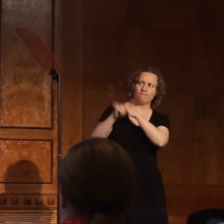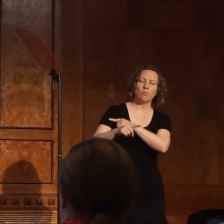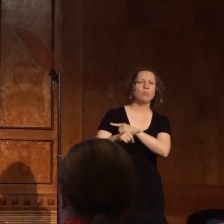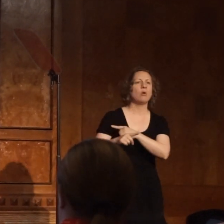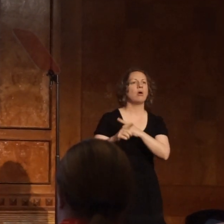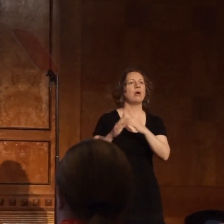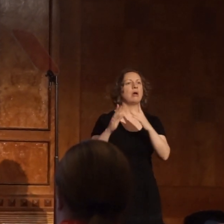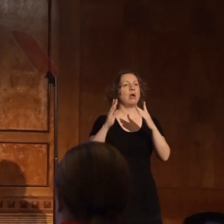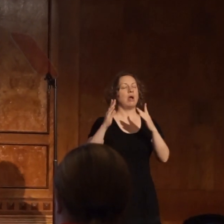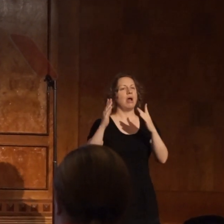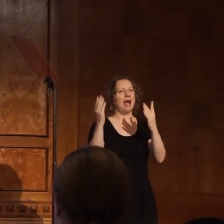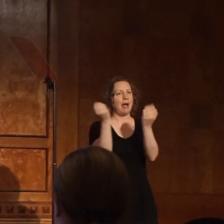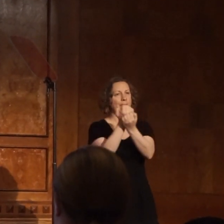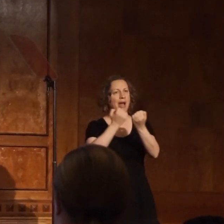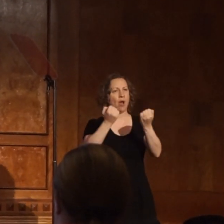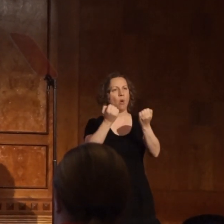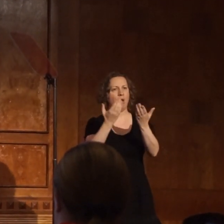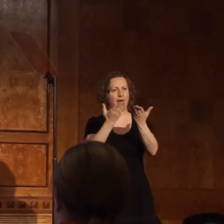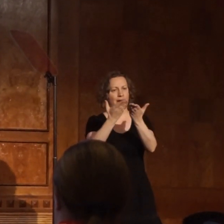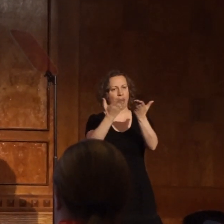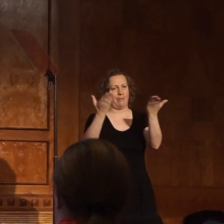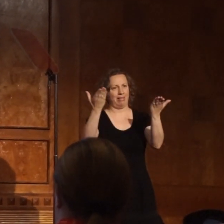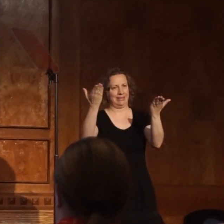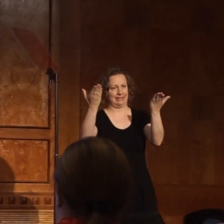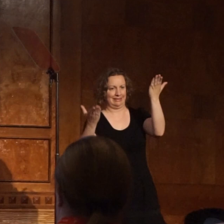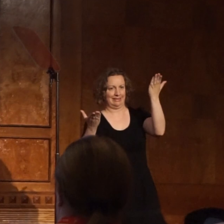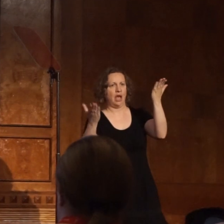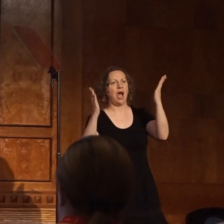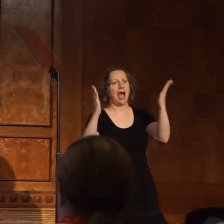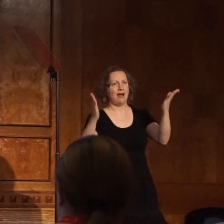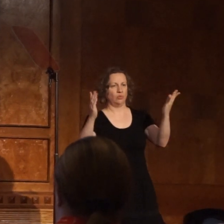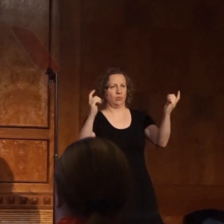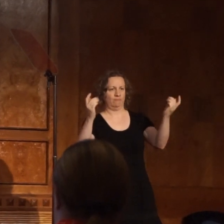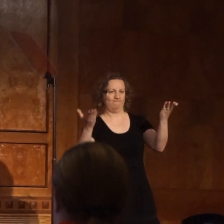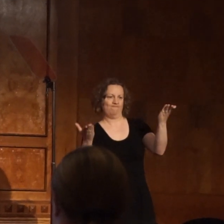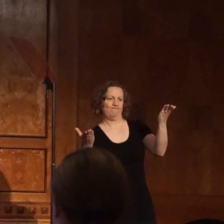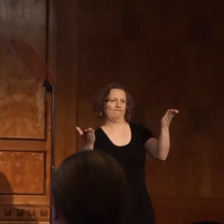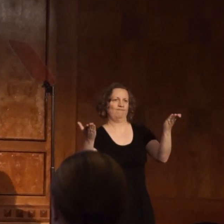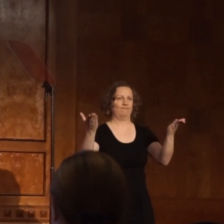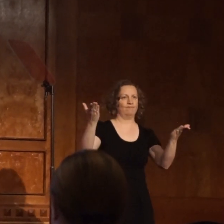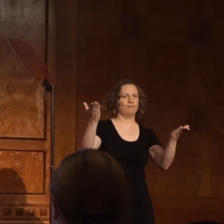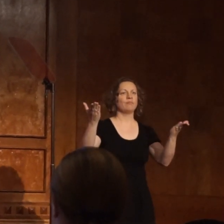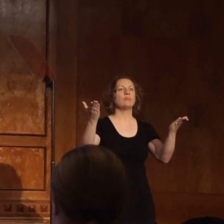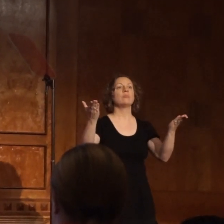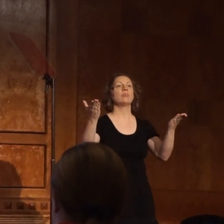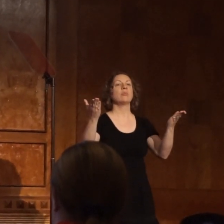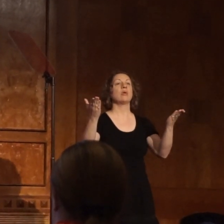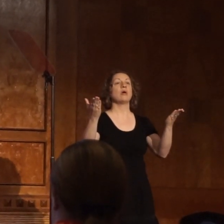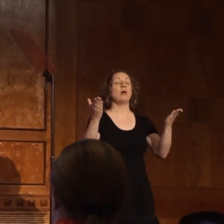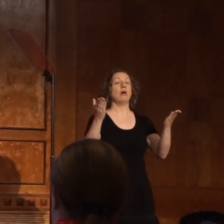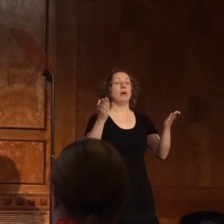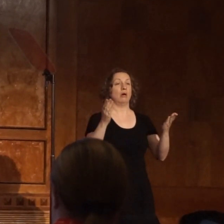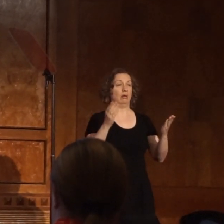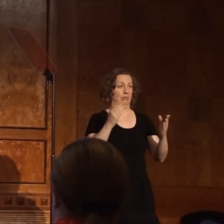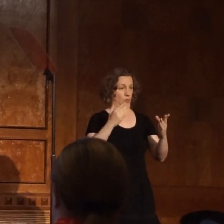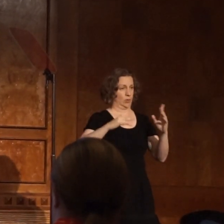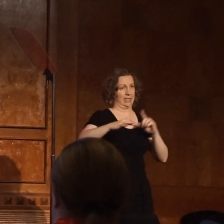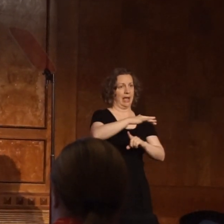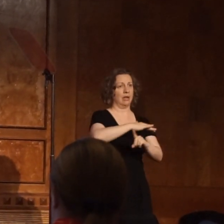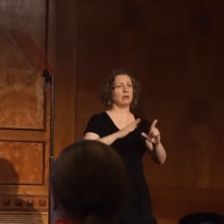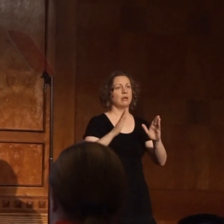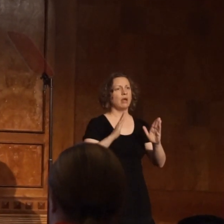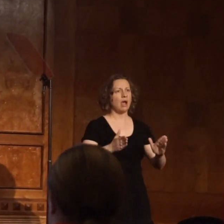the balance of power and transform the way our society works. Labour is committed not just